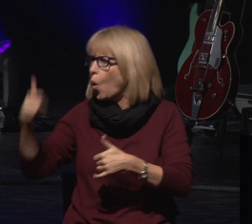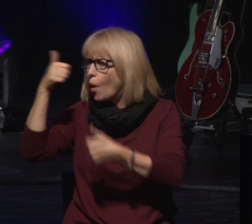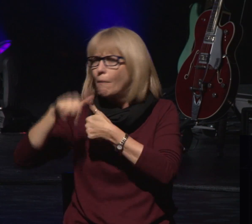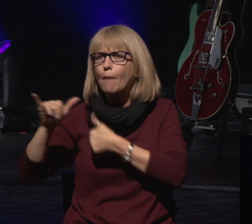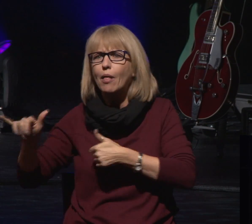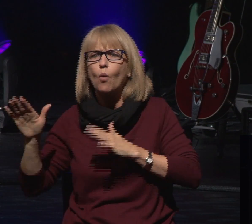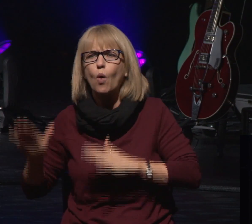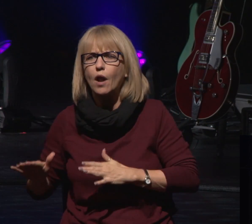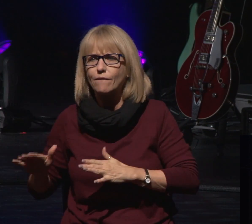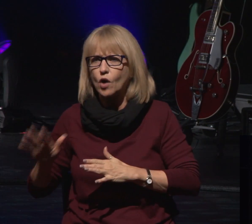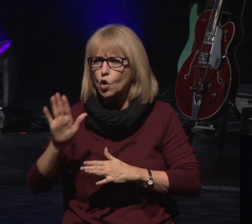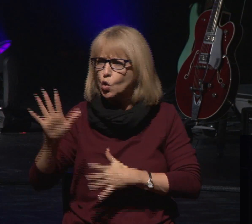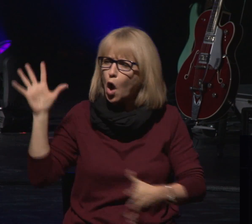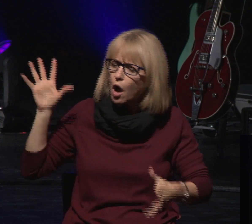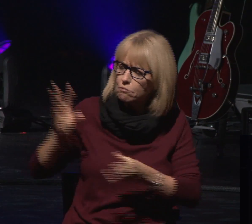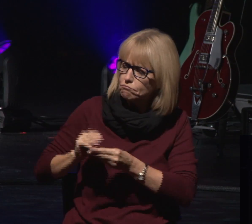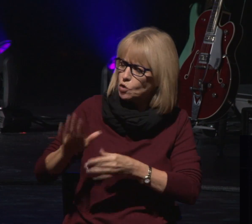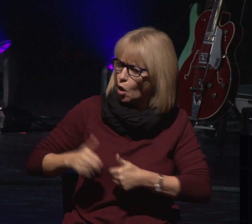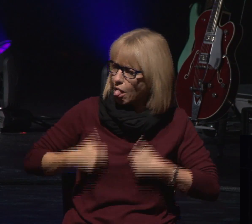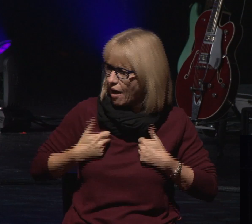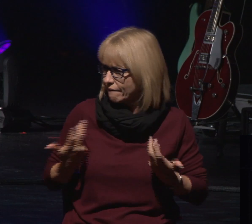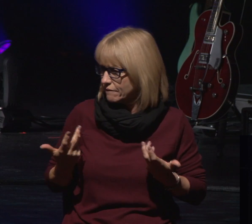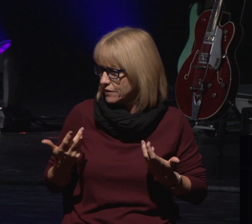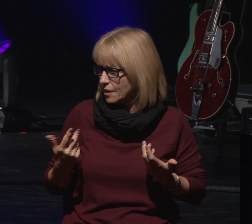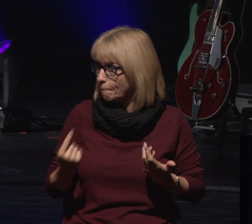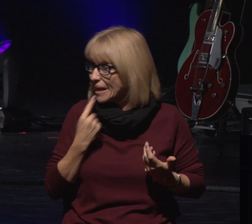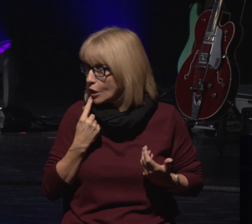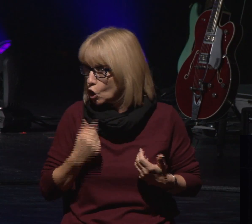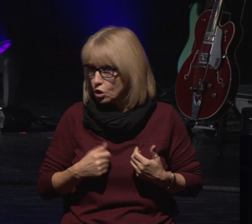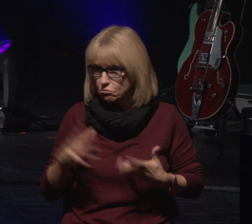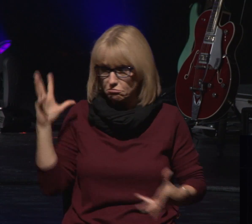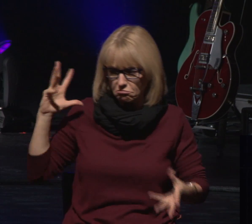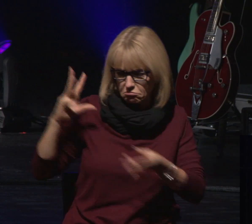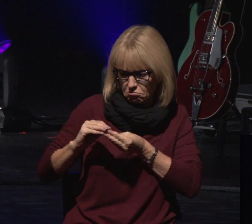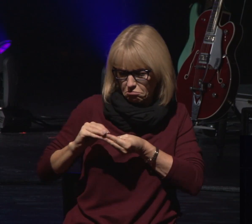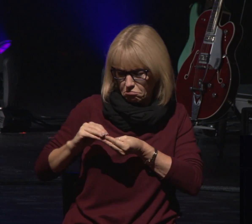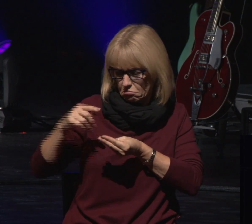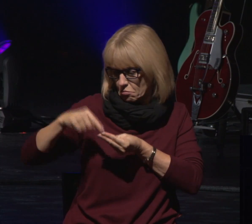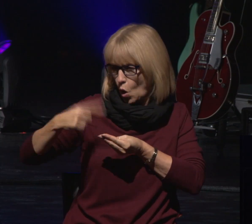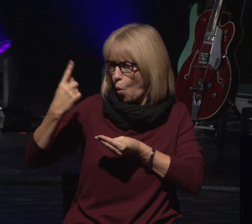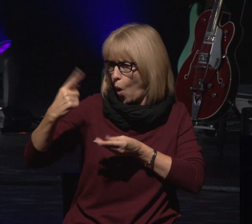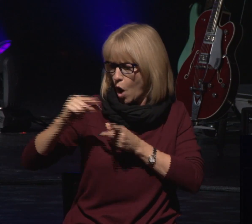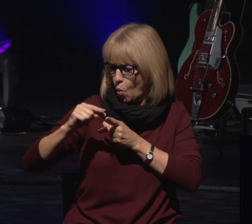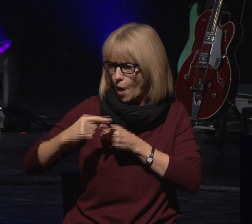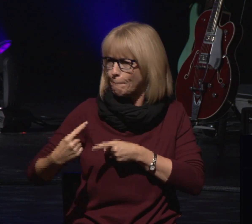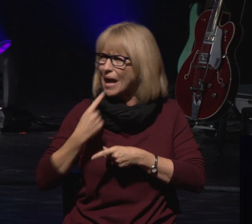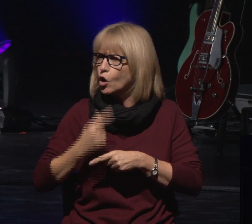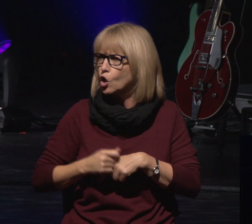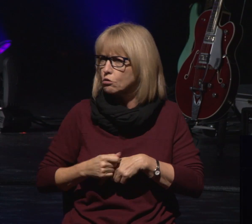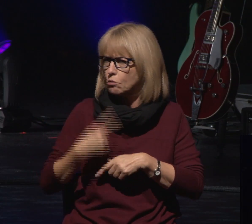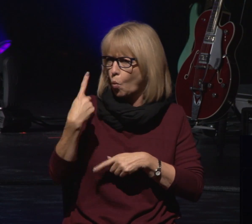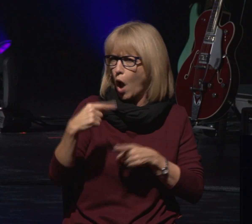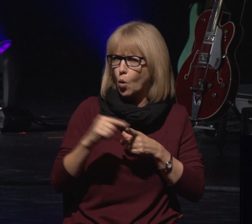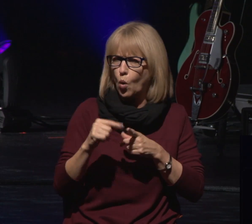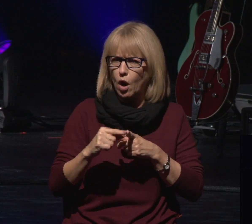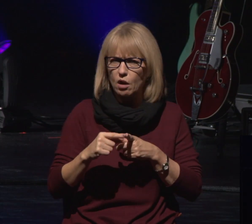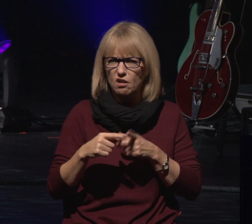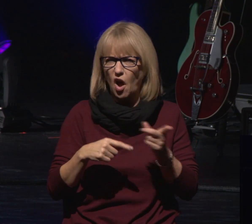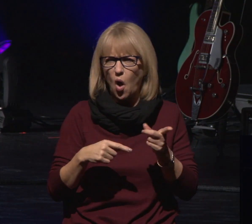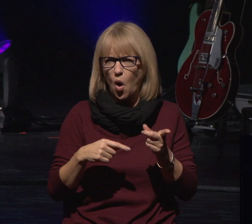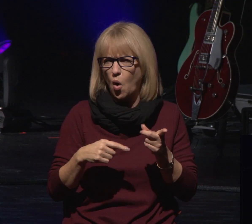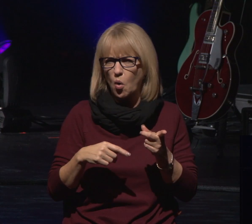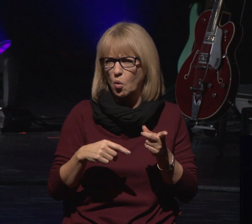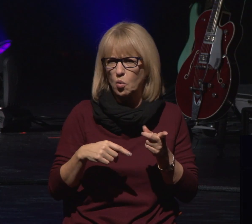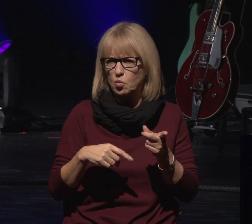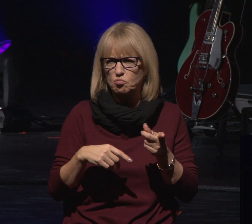life? Is it going to be about bitterness? Is it going to be about how you put other people ahead of you? Is it going to be